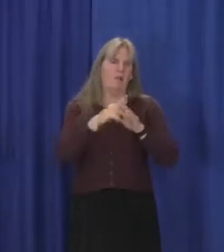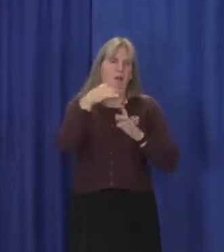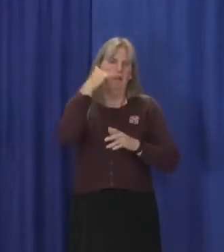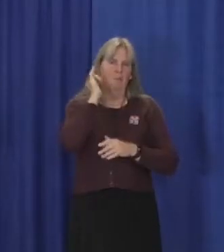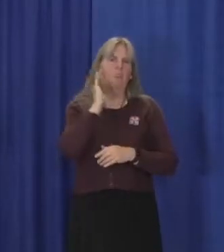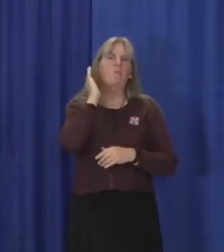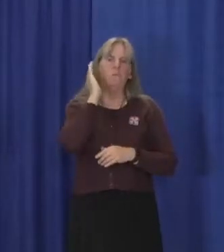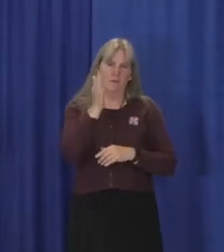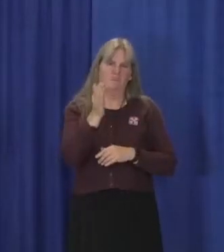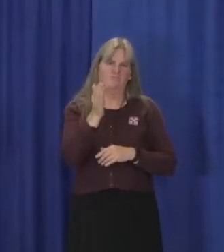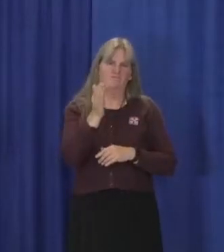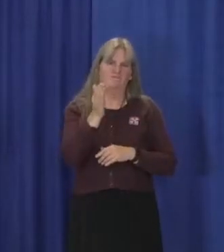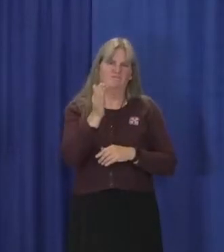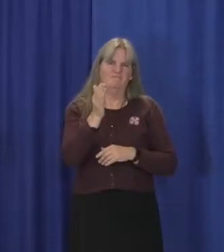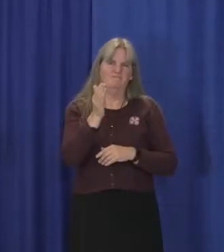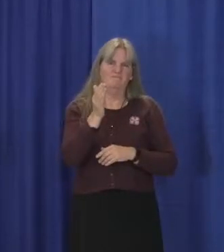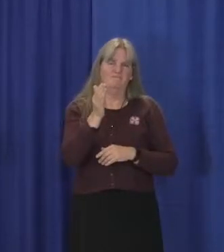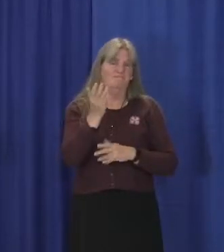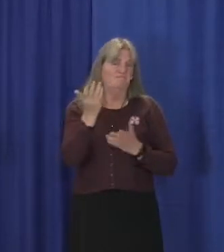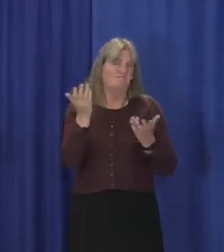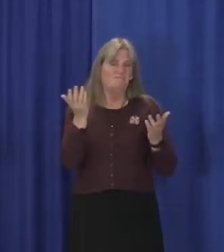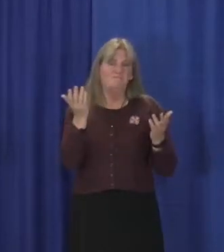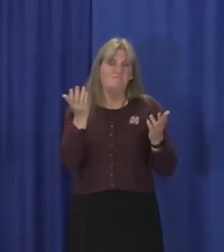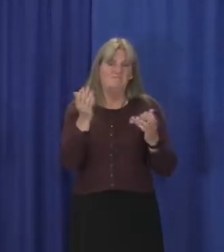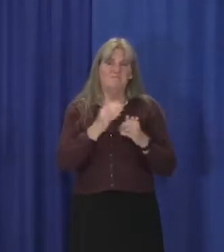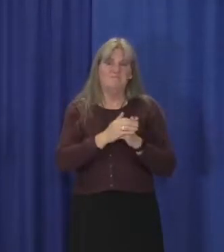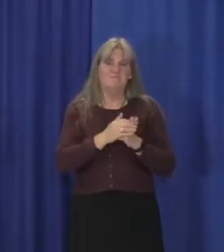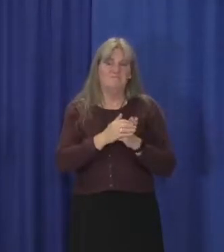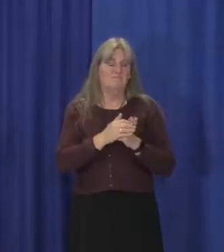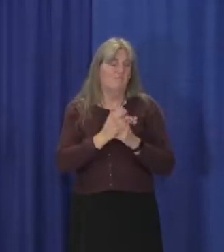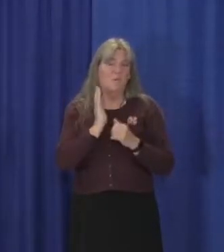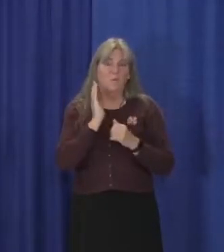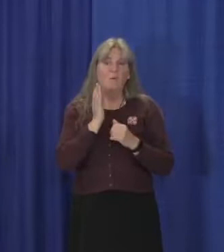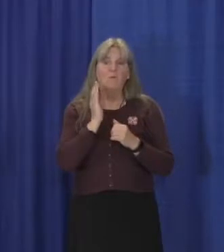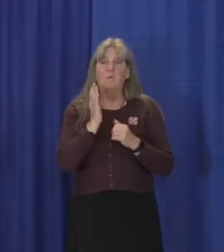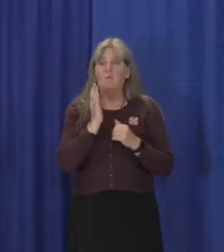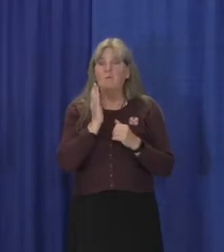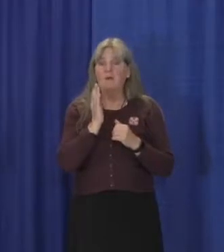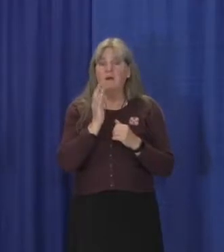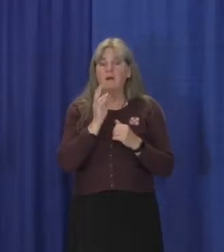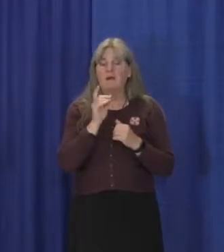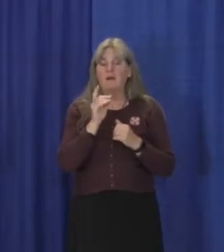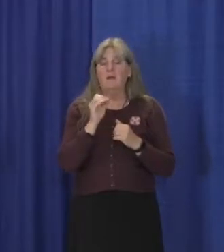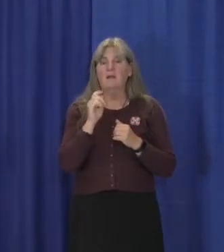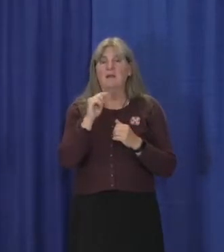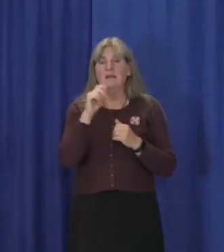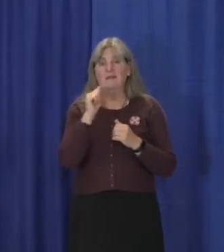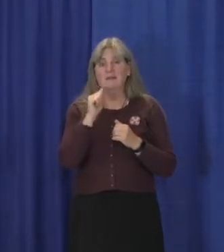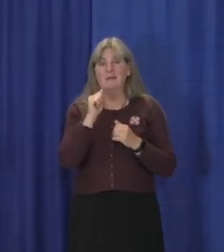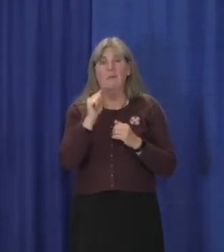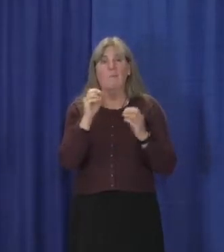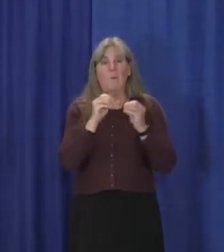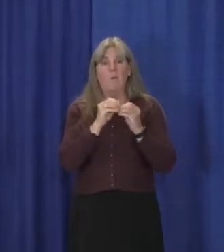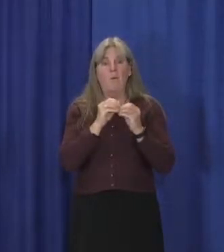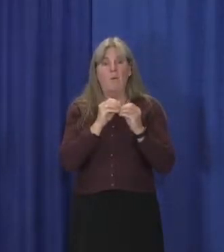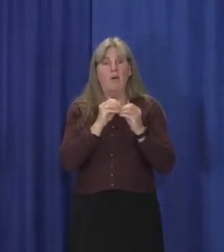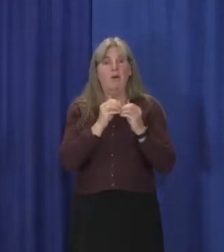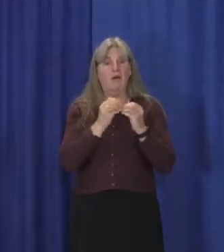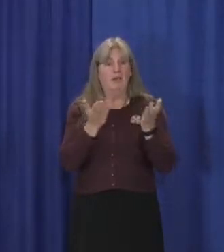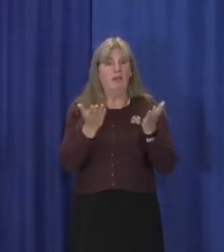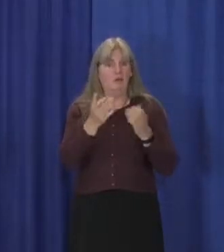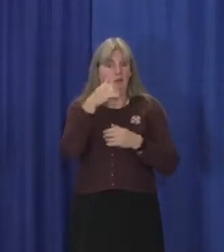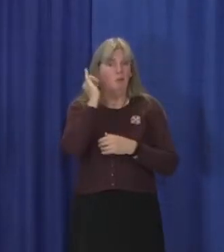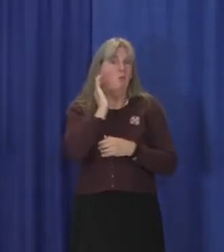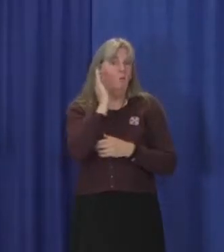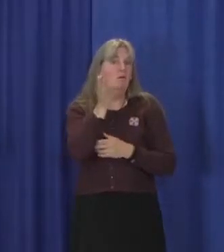in these weekly updates. It will be only a matter of time until Delta variant arrives in Yukon.